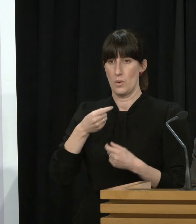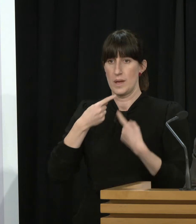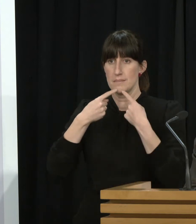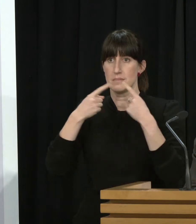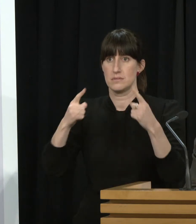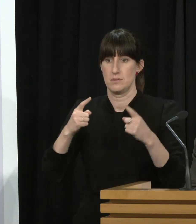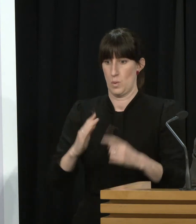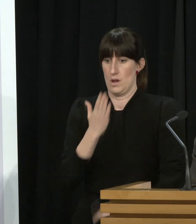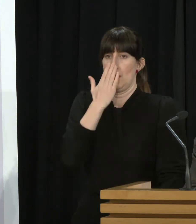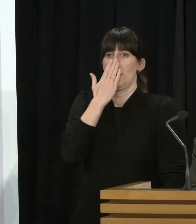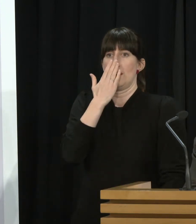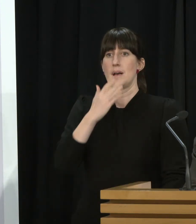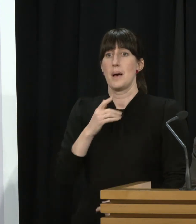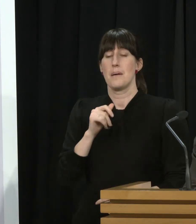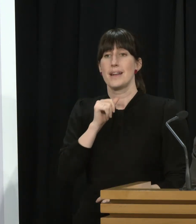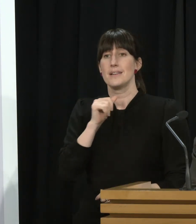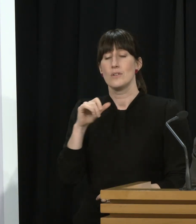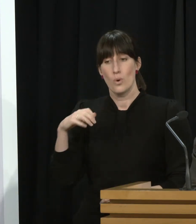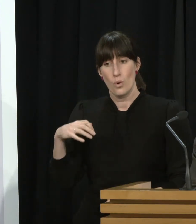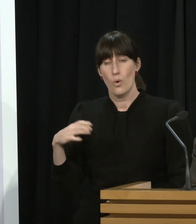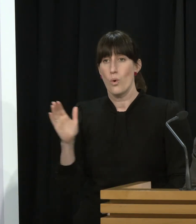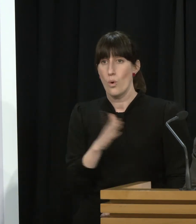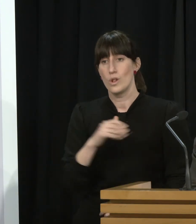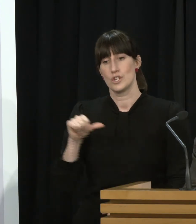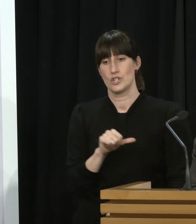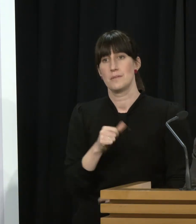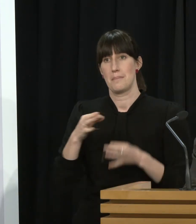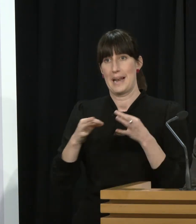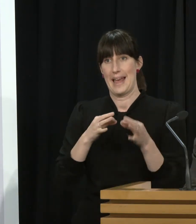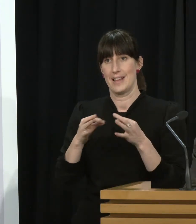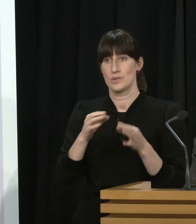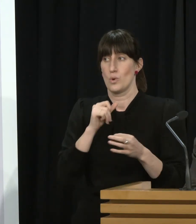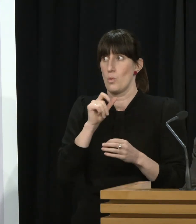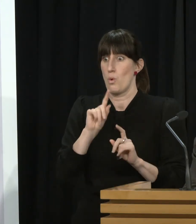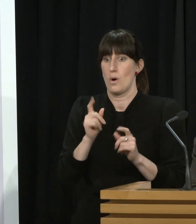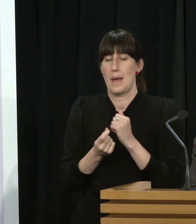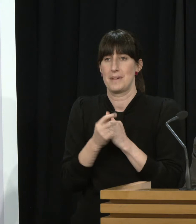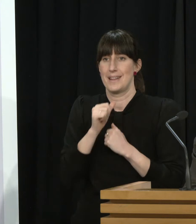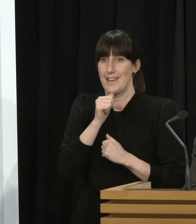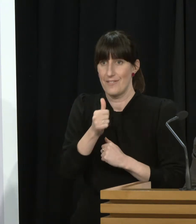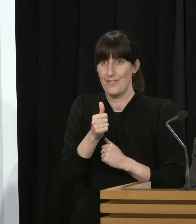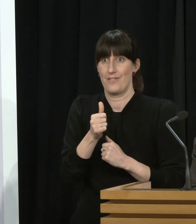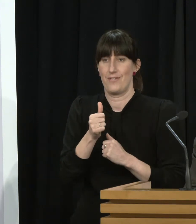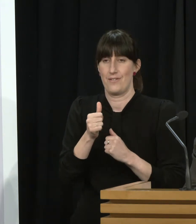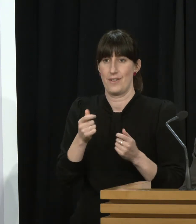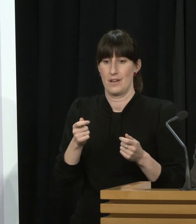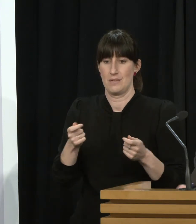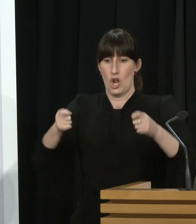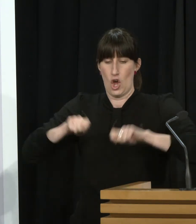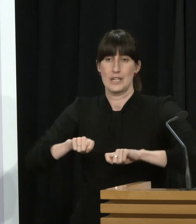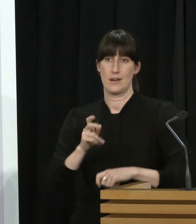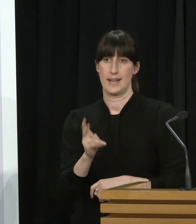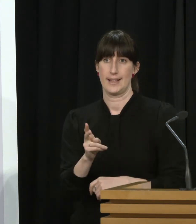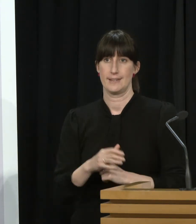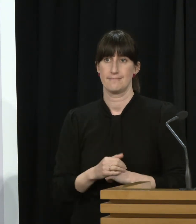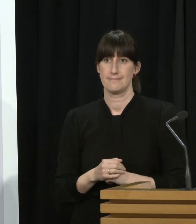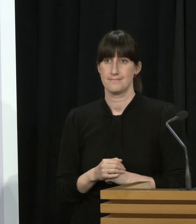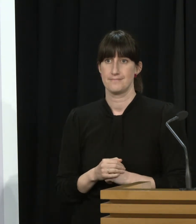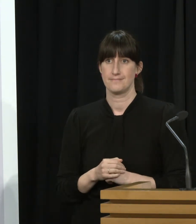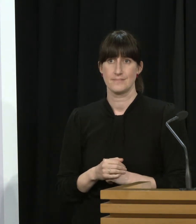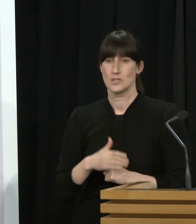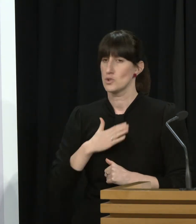have a plan for what they would do in those circumstances. We don't want to spend a long time